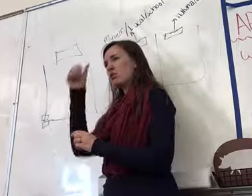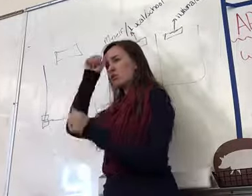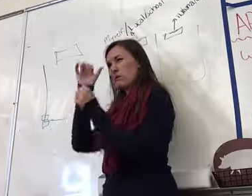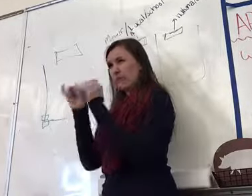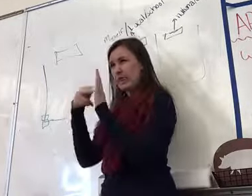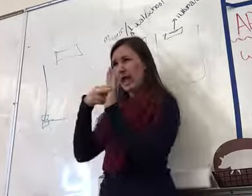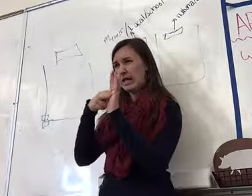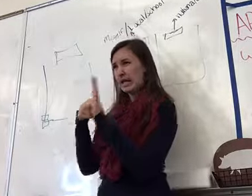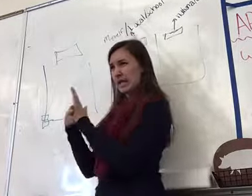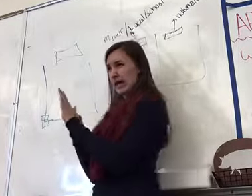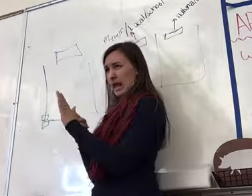those.